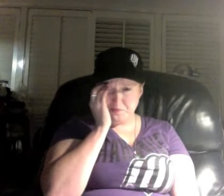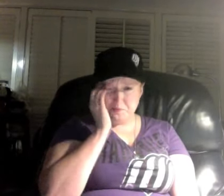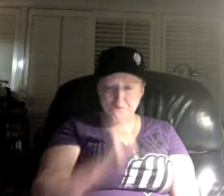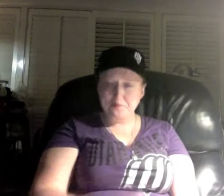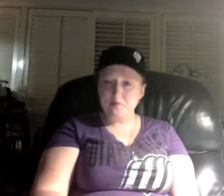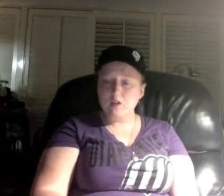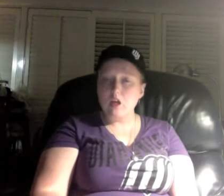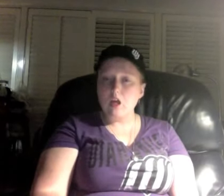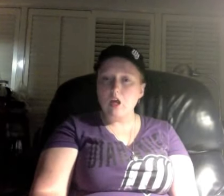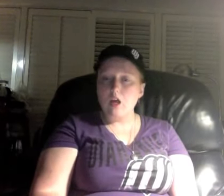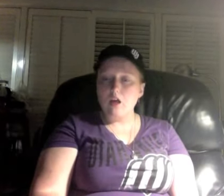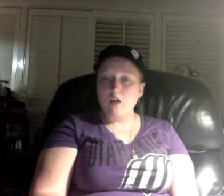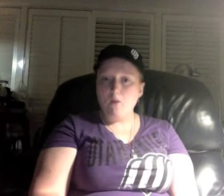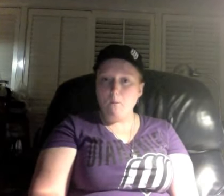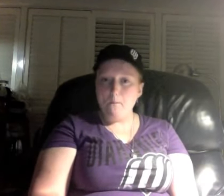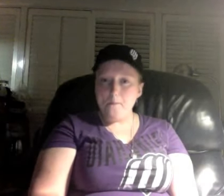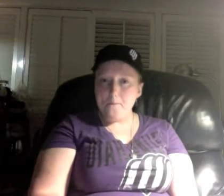essentially he was the foundation for the church.